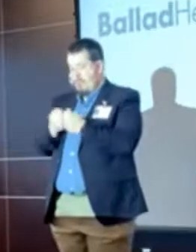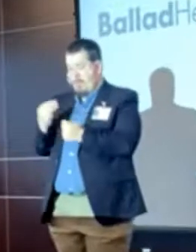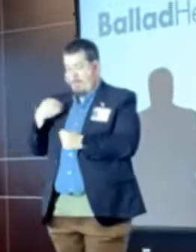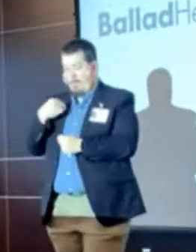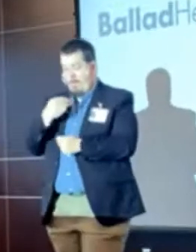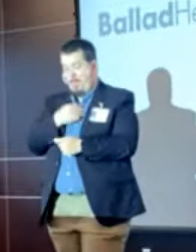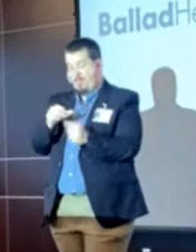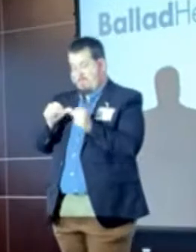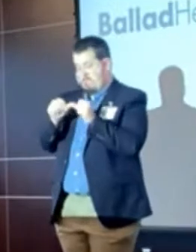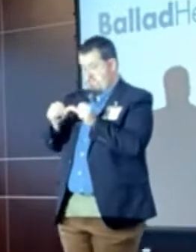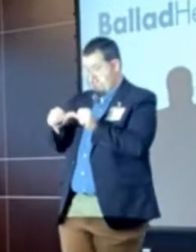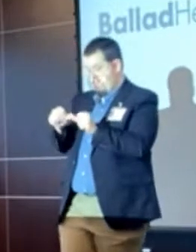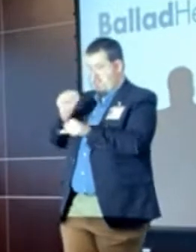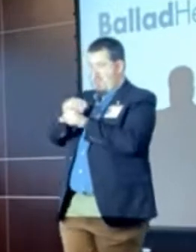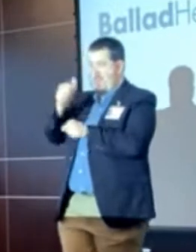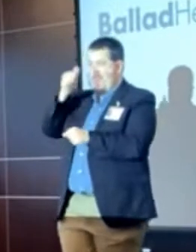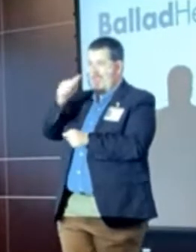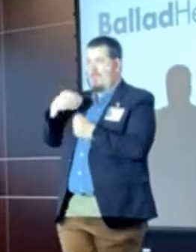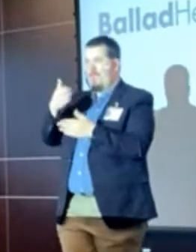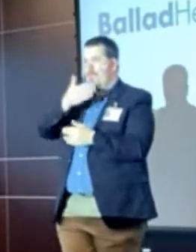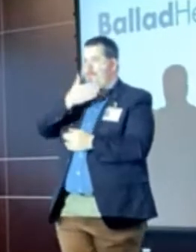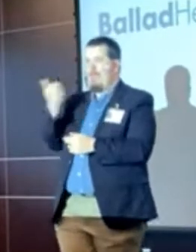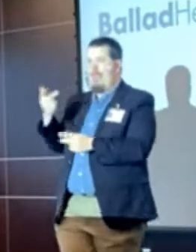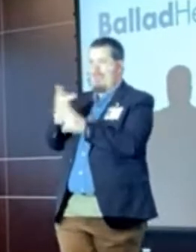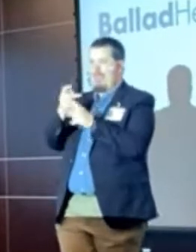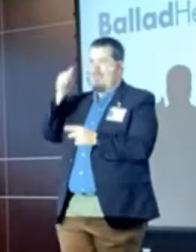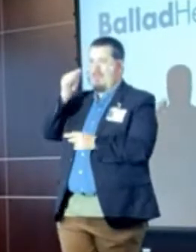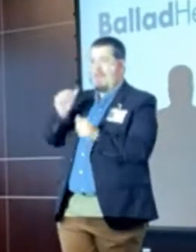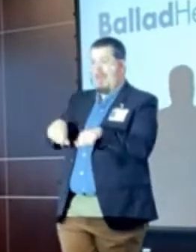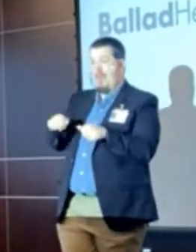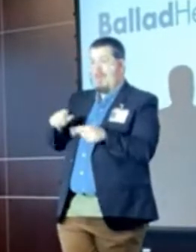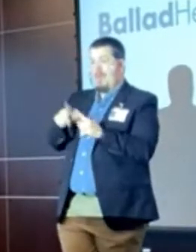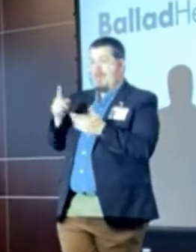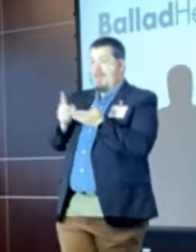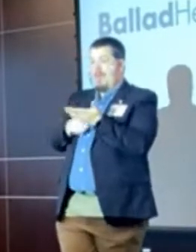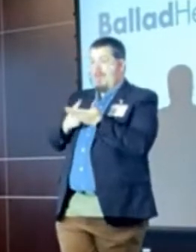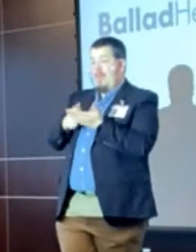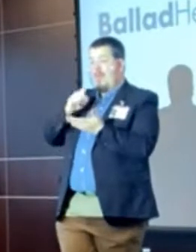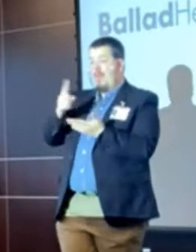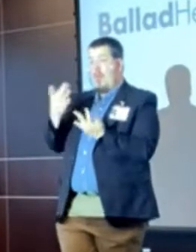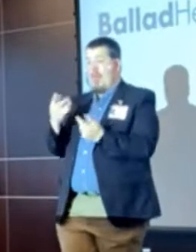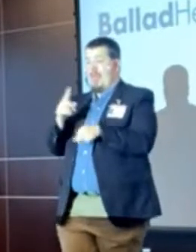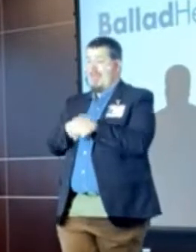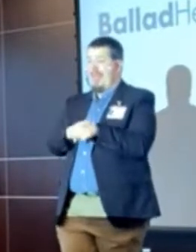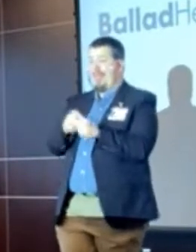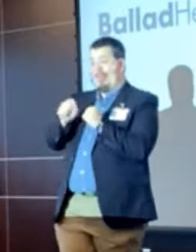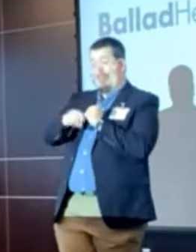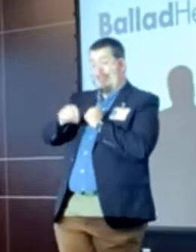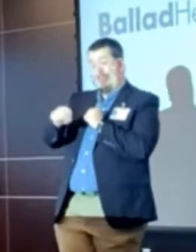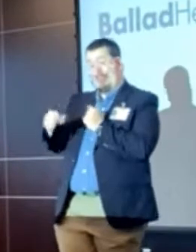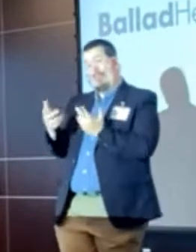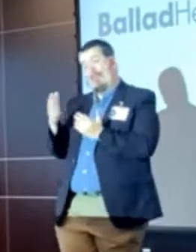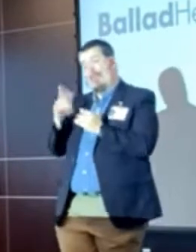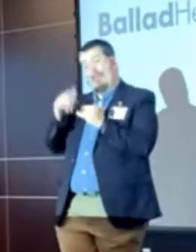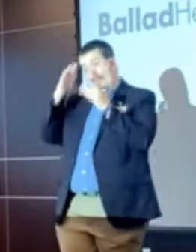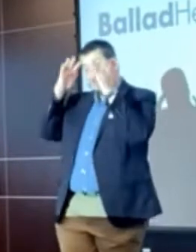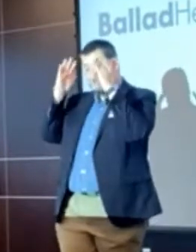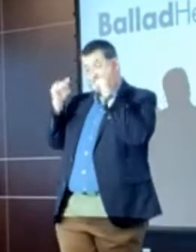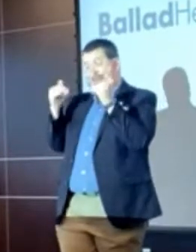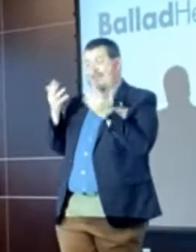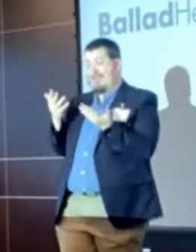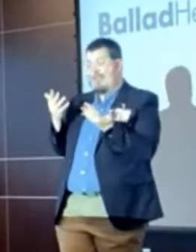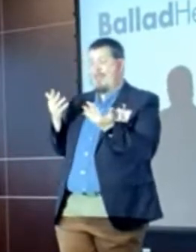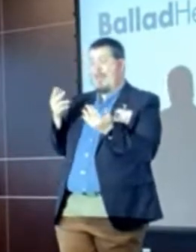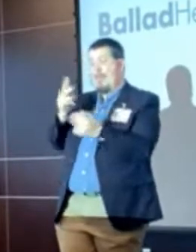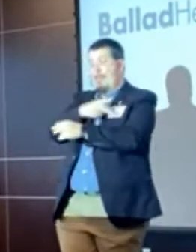to strive every single day to provide the very best care possible. Sometimes the wait times are longer than we expect and that